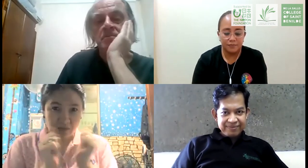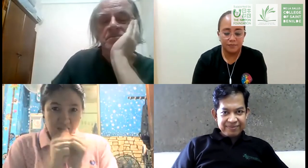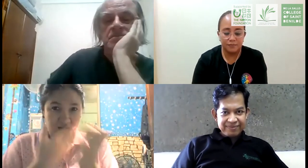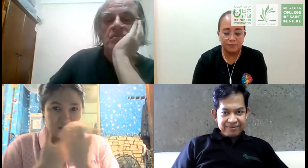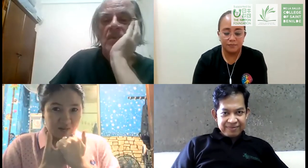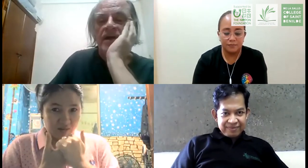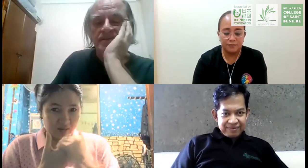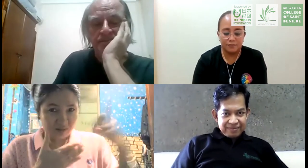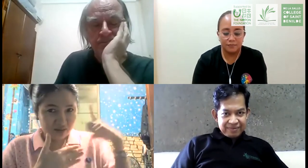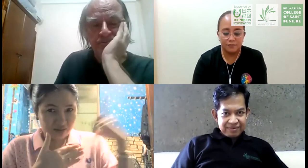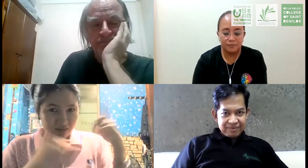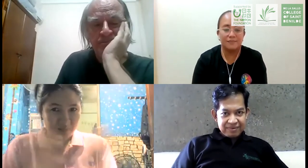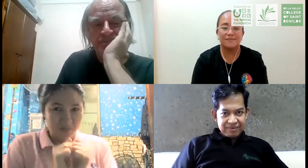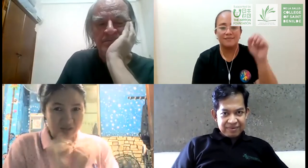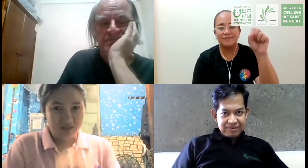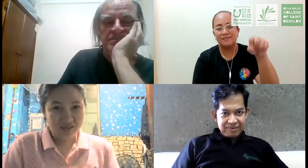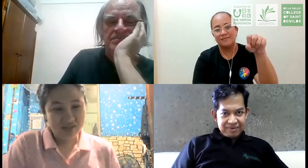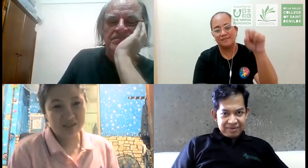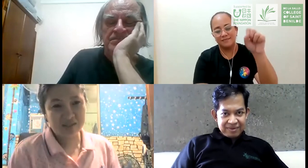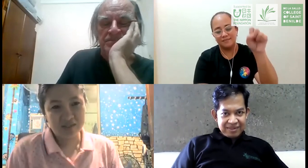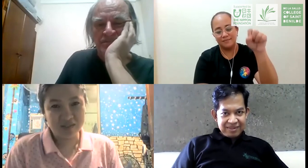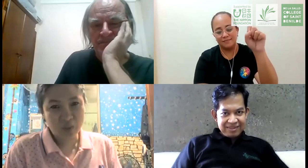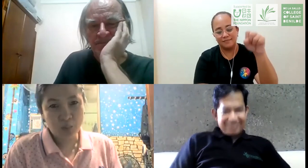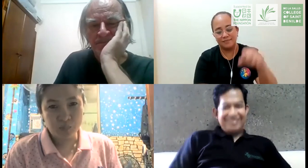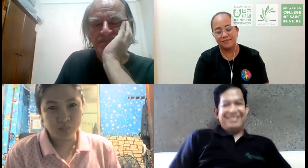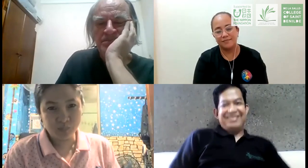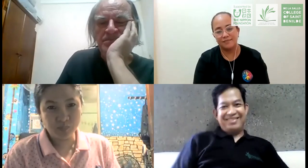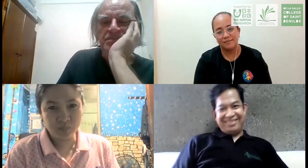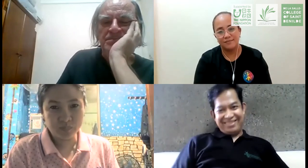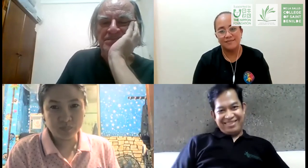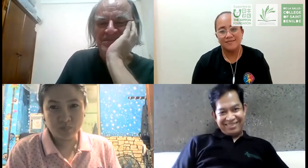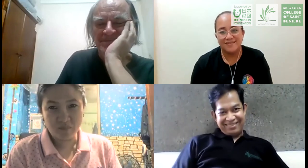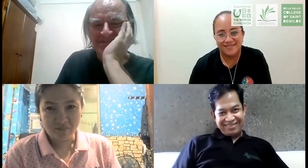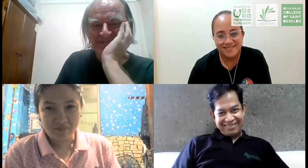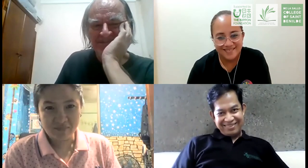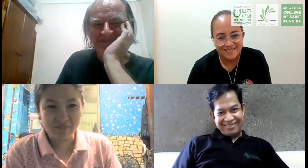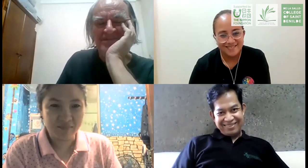interesting. Yeah. Miss Techi is also left-handed, so.